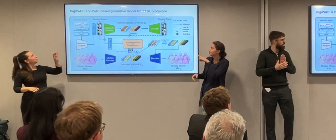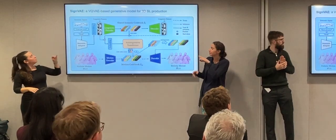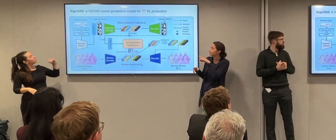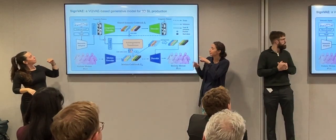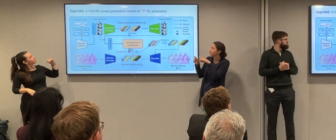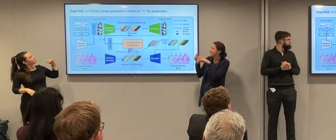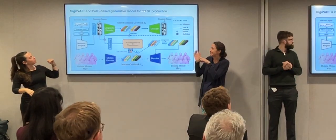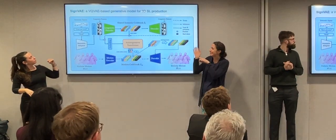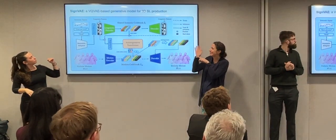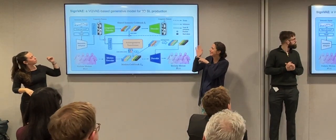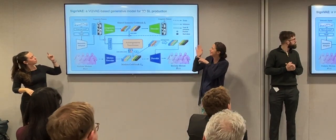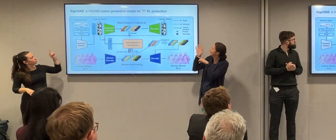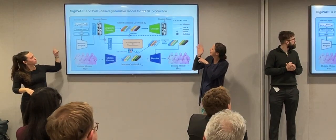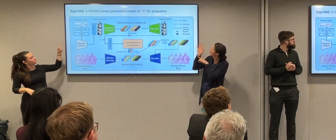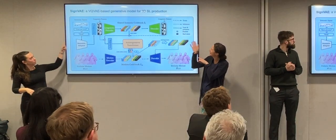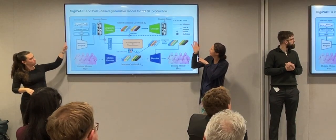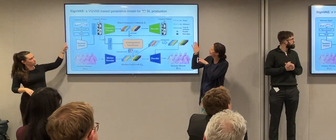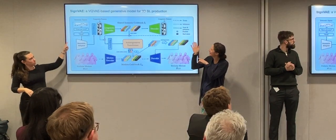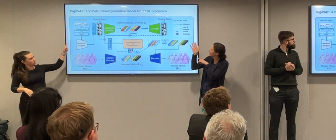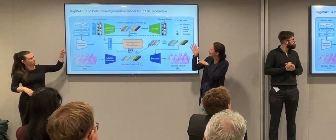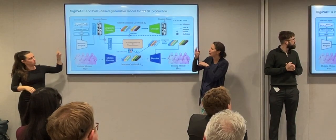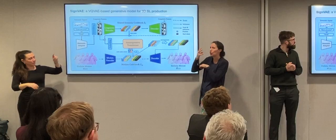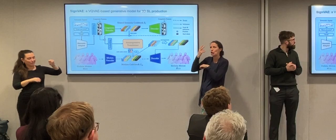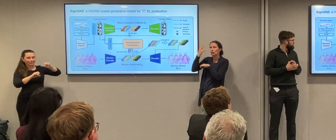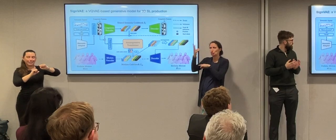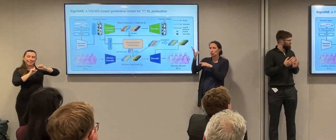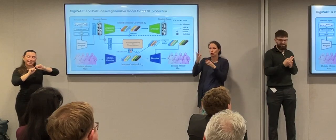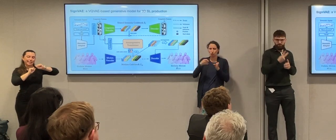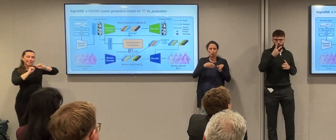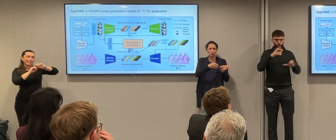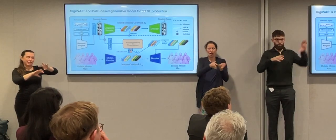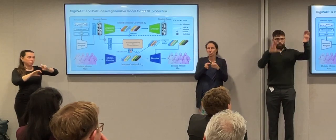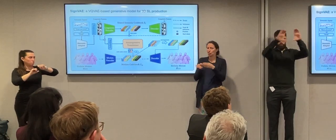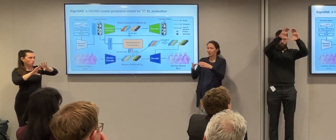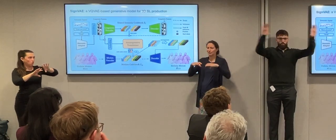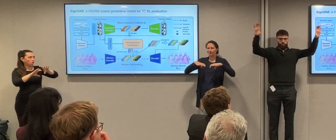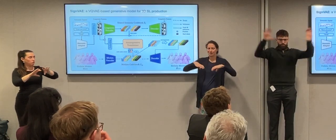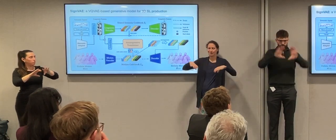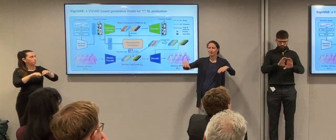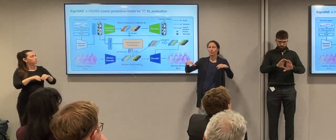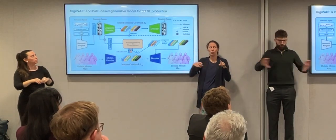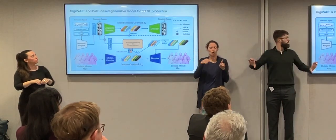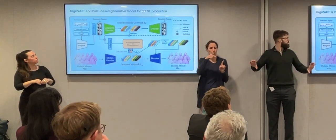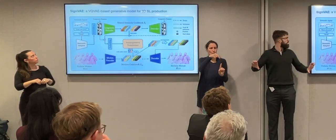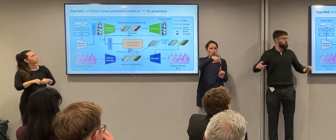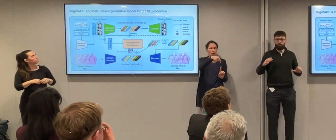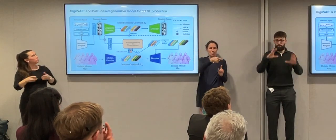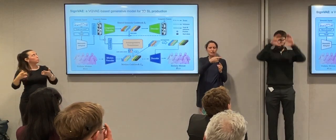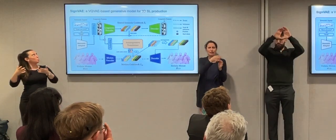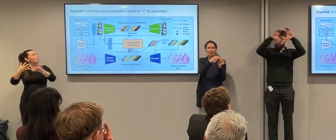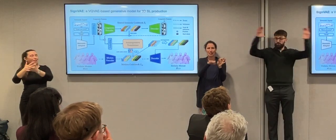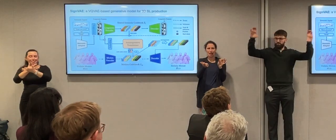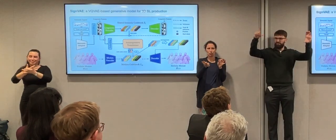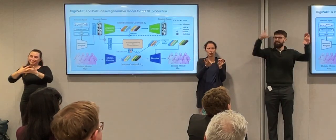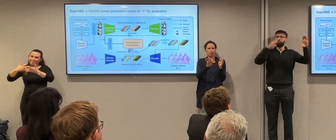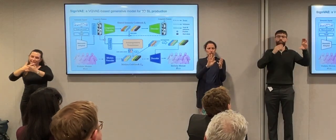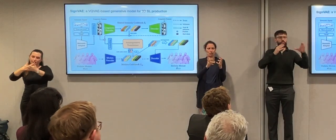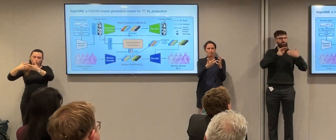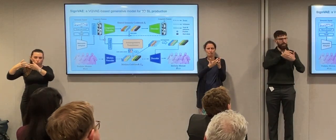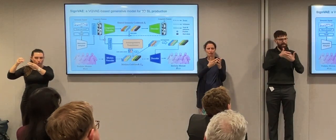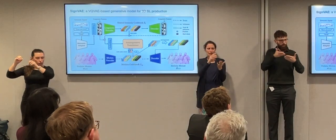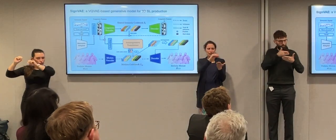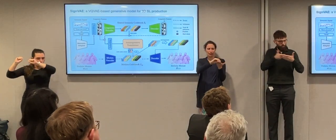present. So there are essentially two branches of this. One takes the language embedding and has